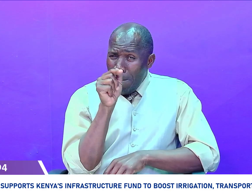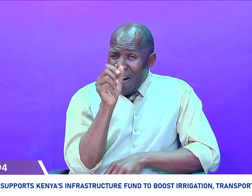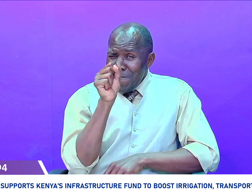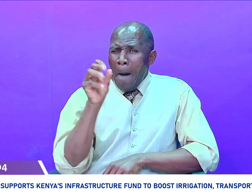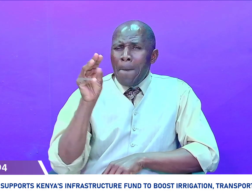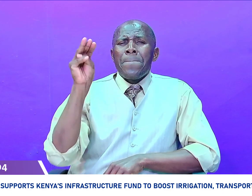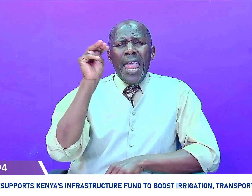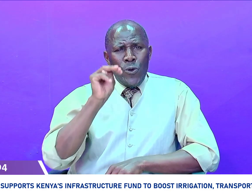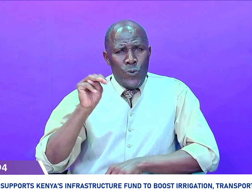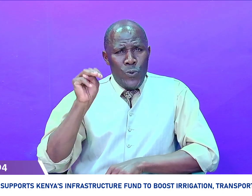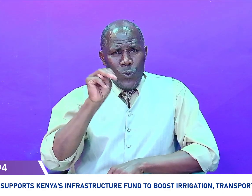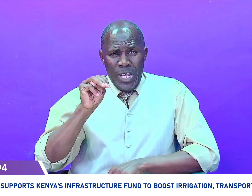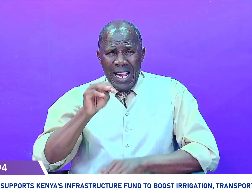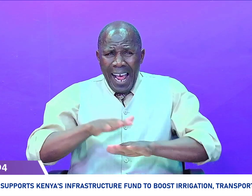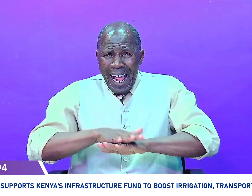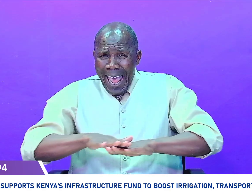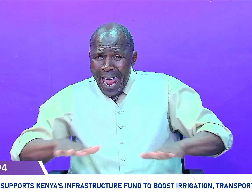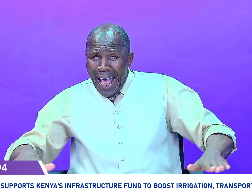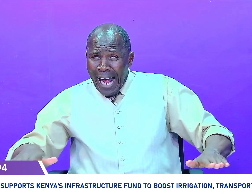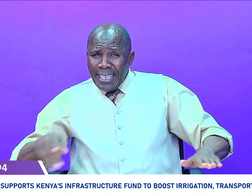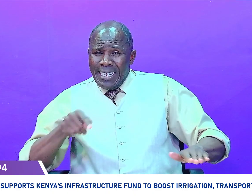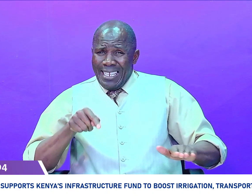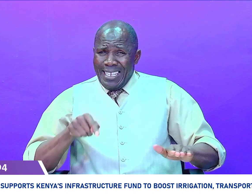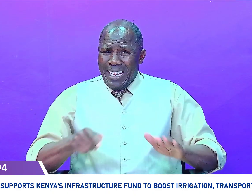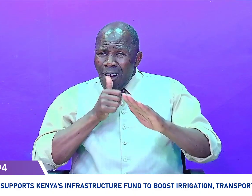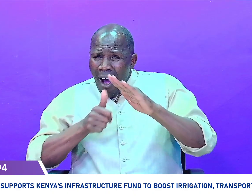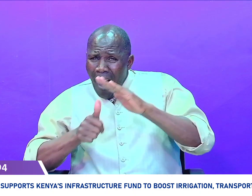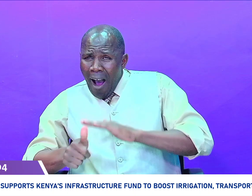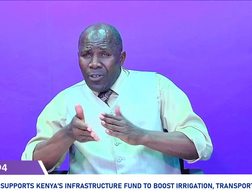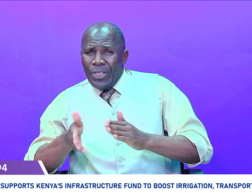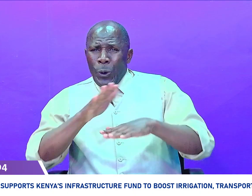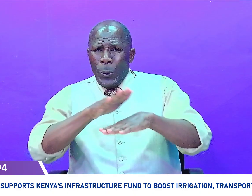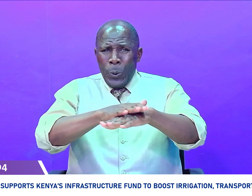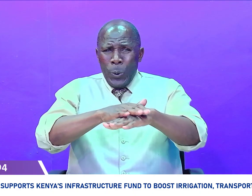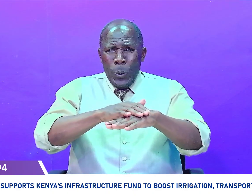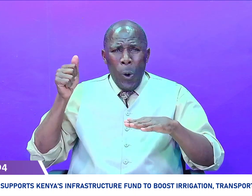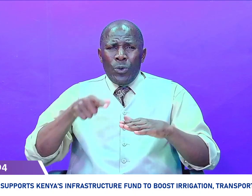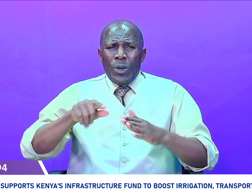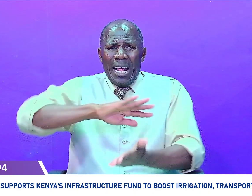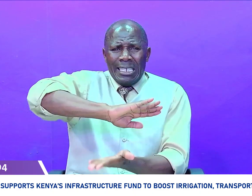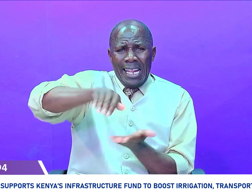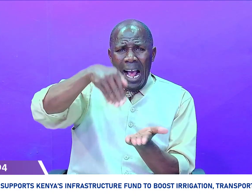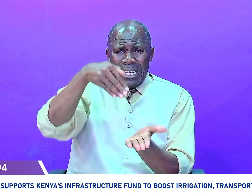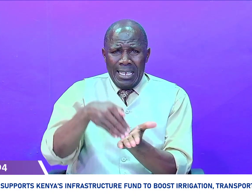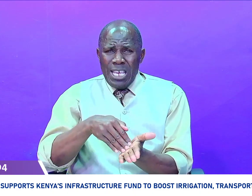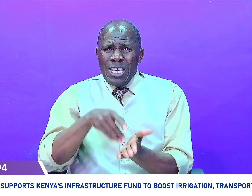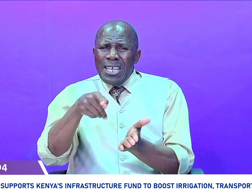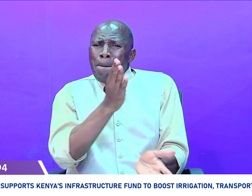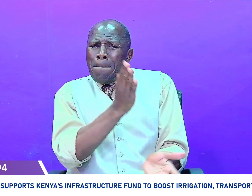bring 2.5 million acres of land under irrigation, calling it a